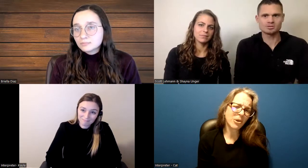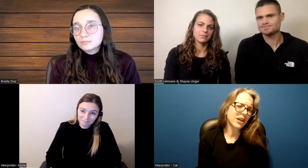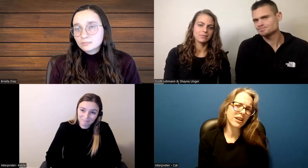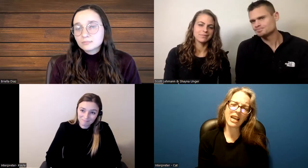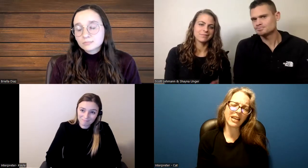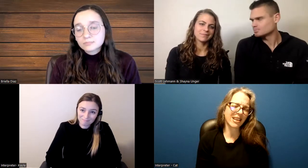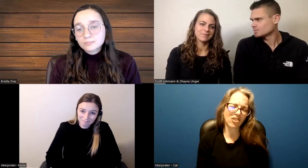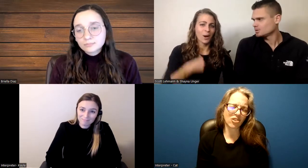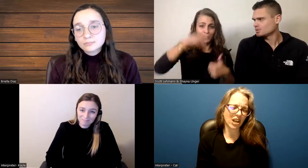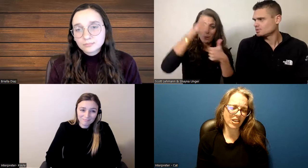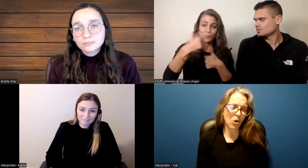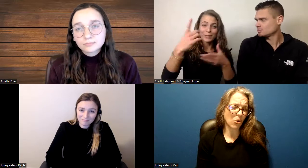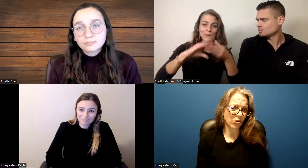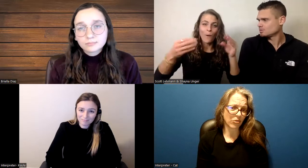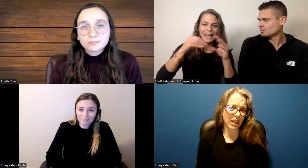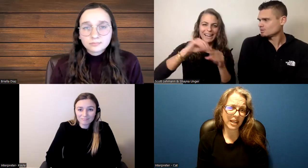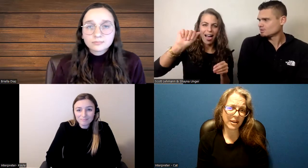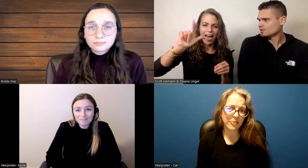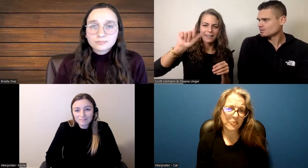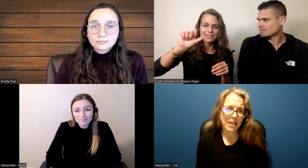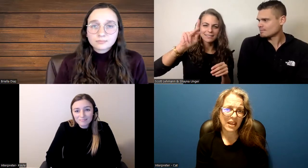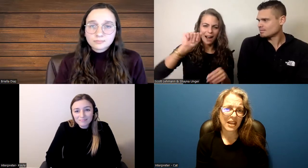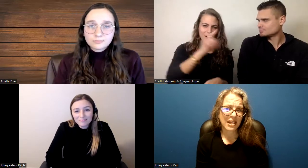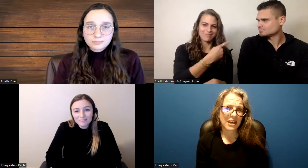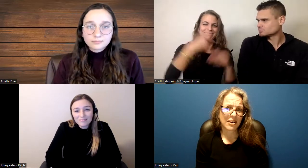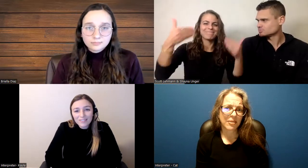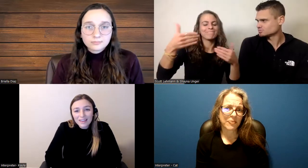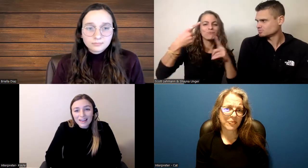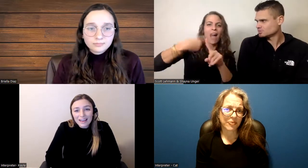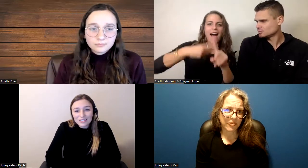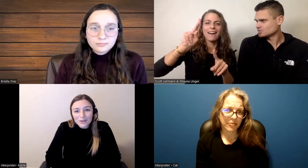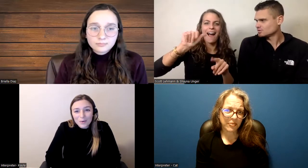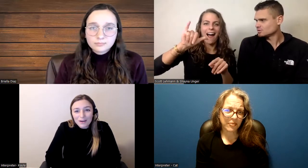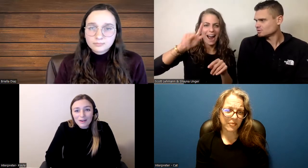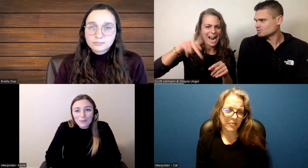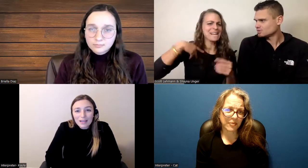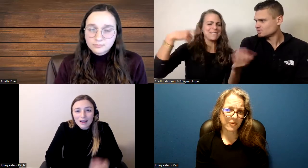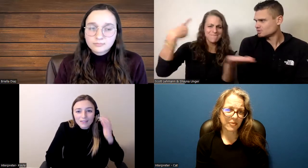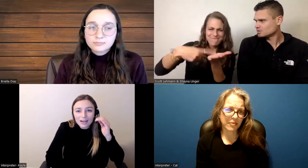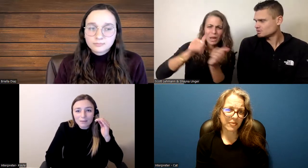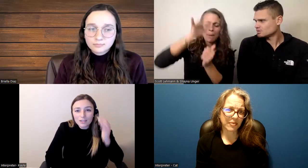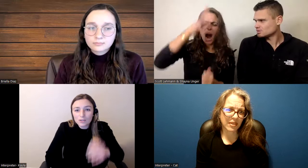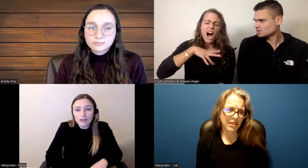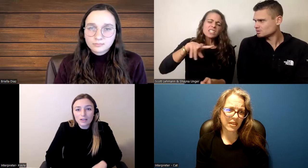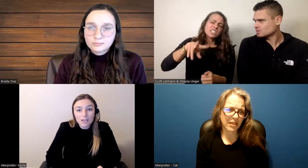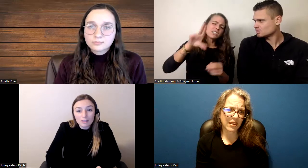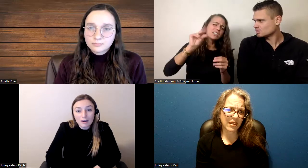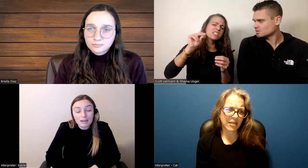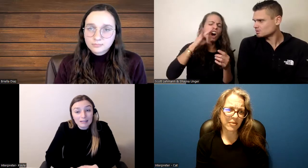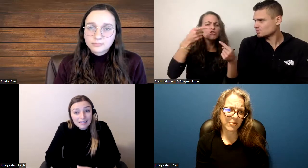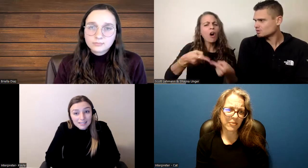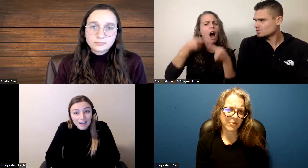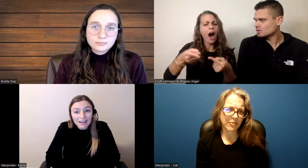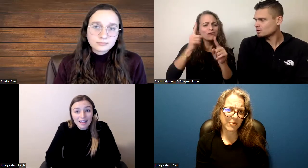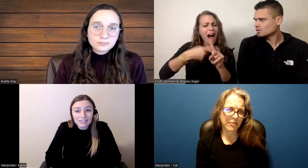you know what? That's just not the goal, right? And, you know, we have a story, you know, talking about